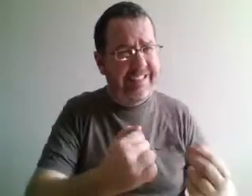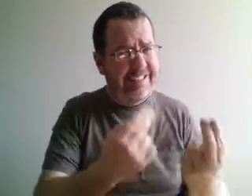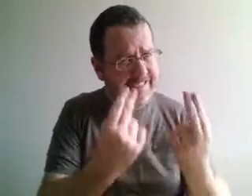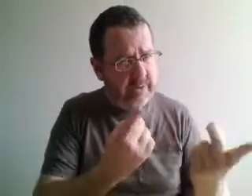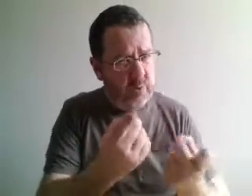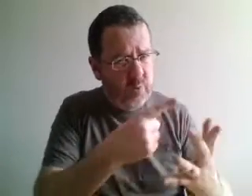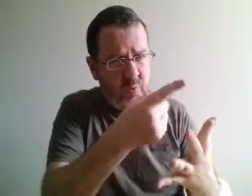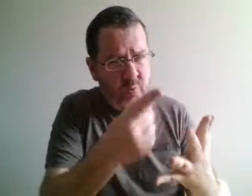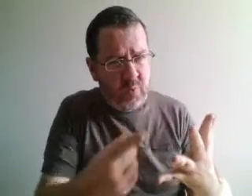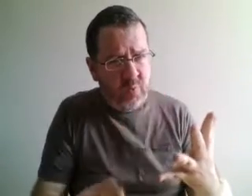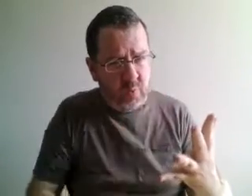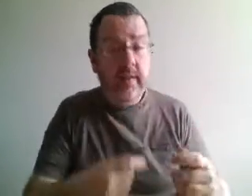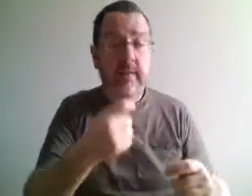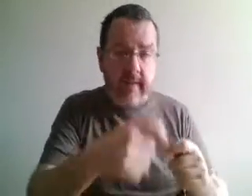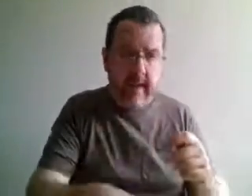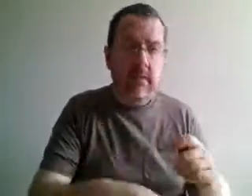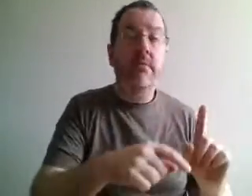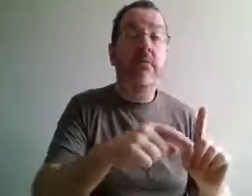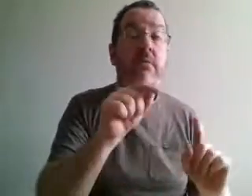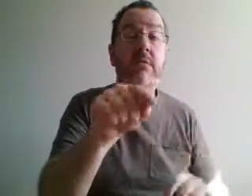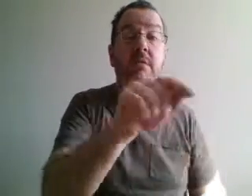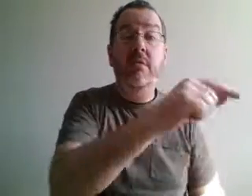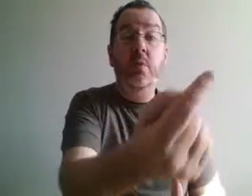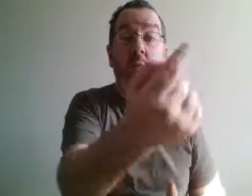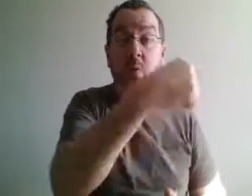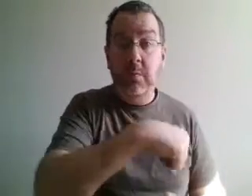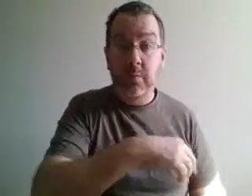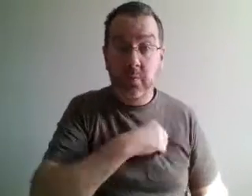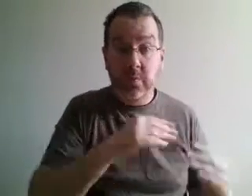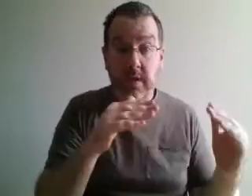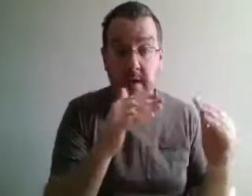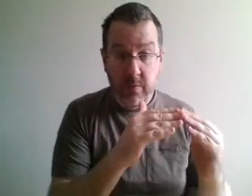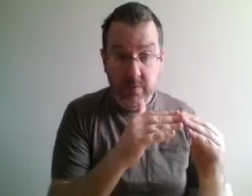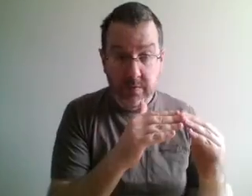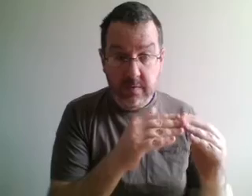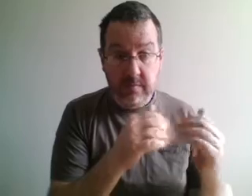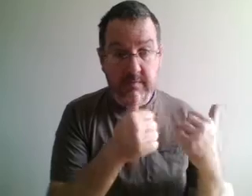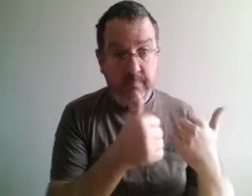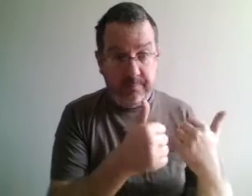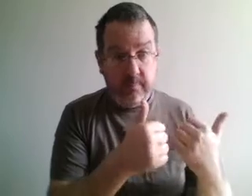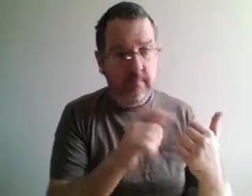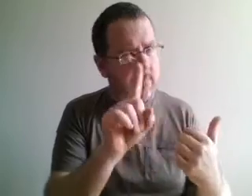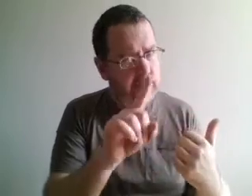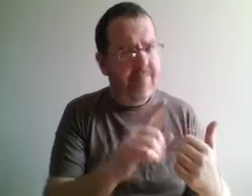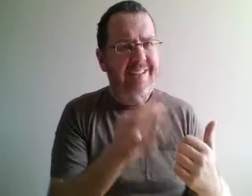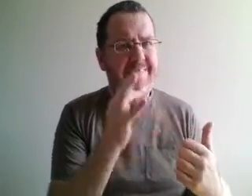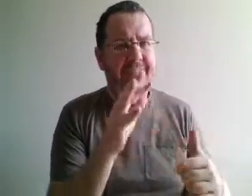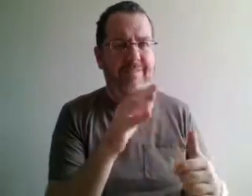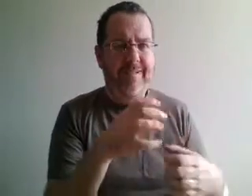into the house, and particularly when they're caring for this elderly